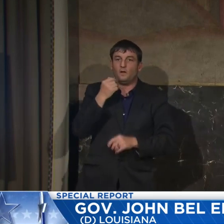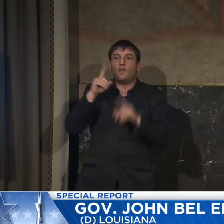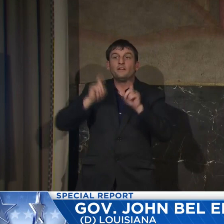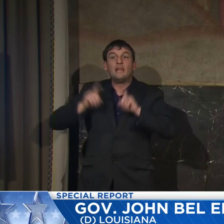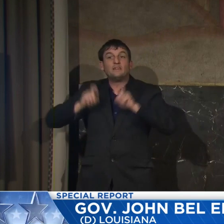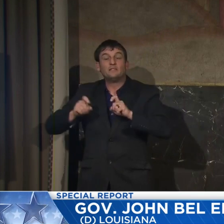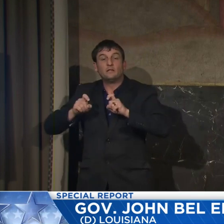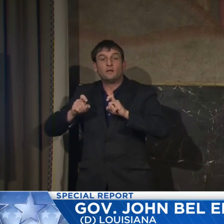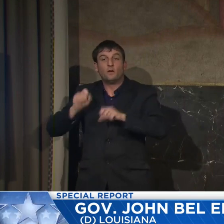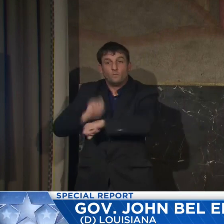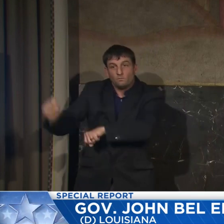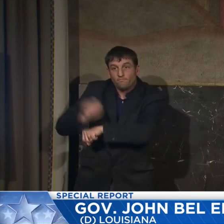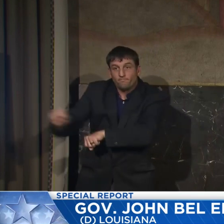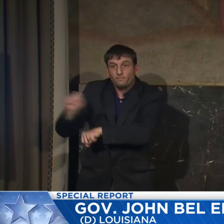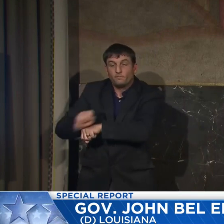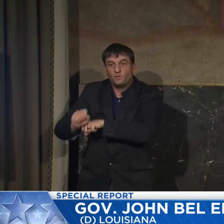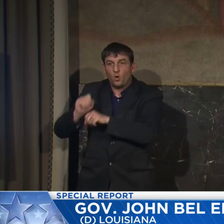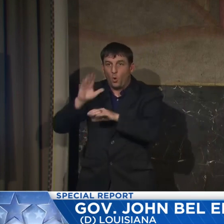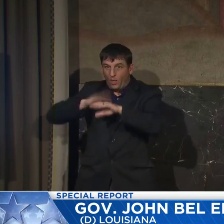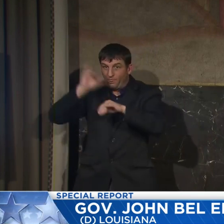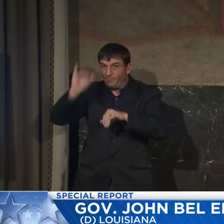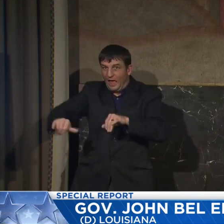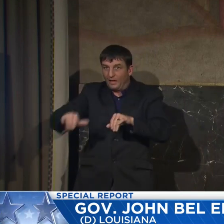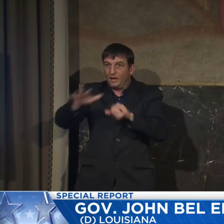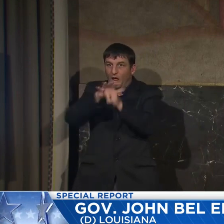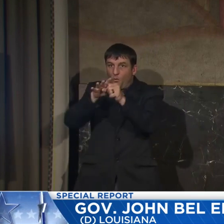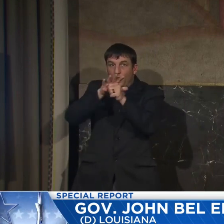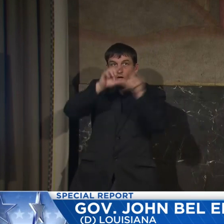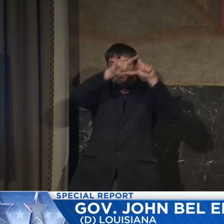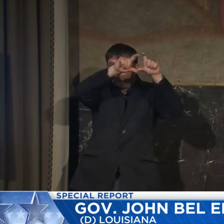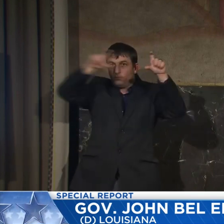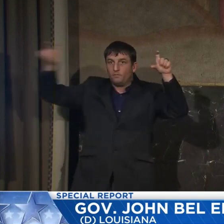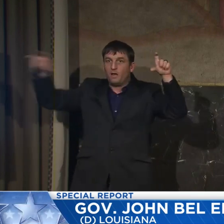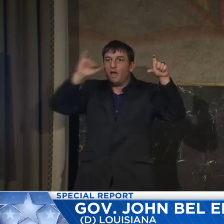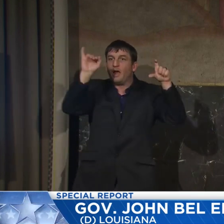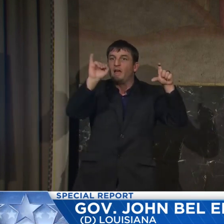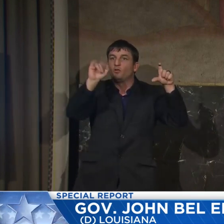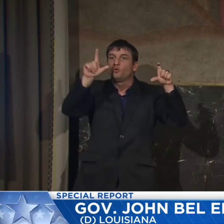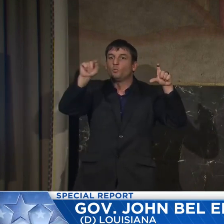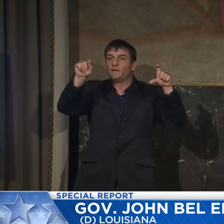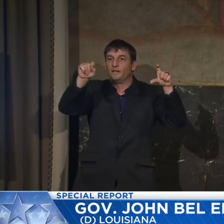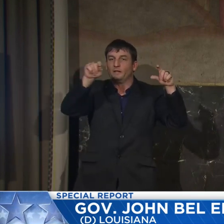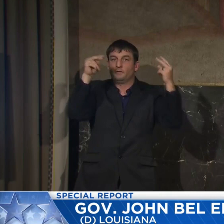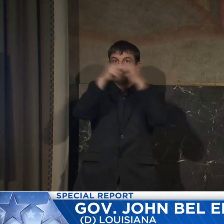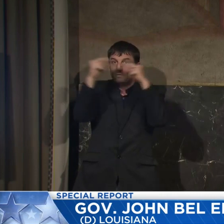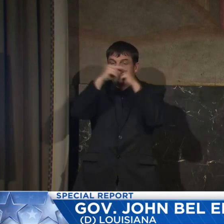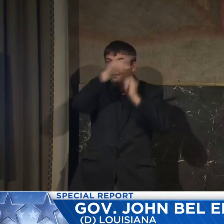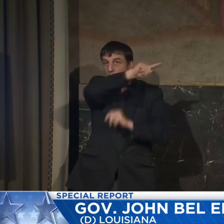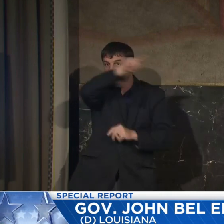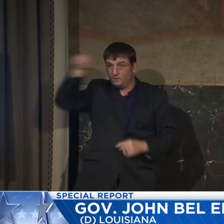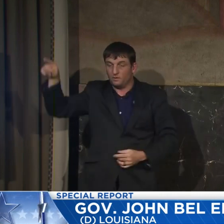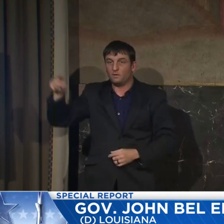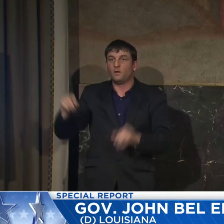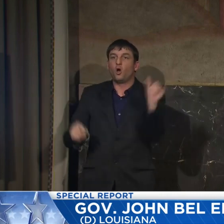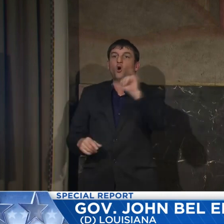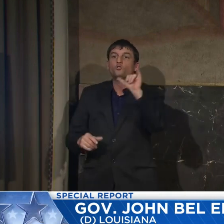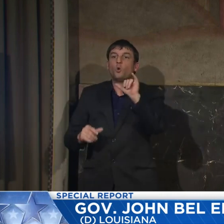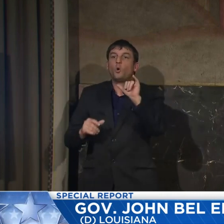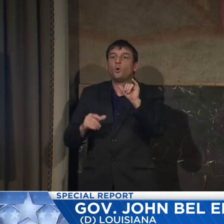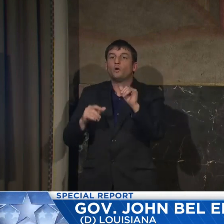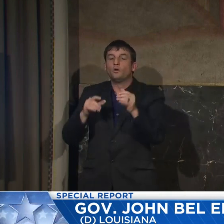efforts across that I-20 corridor, so we can monitor it very closely, and our contact tracing